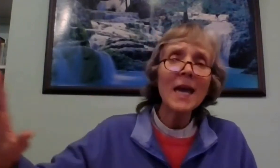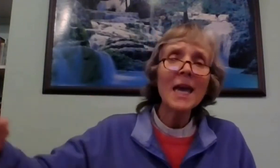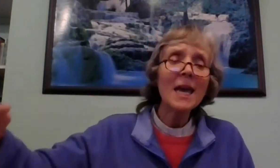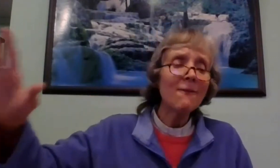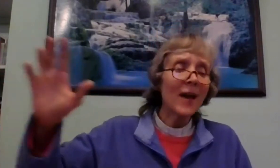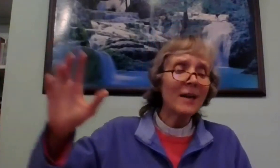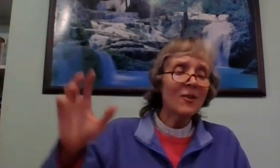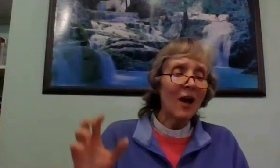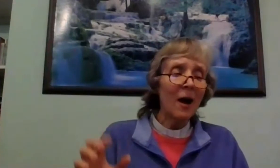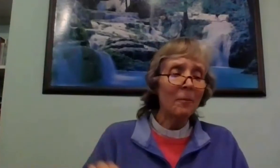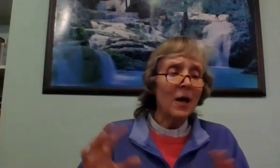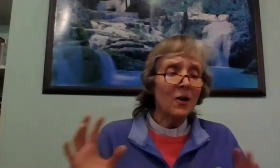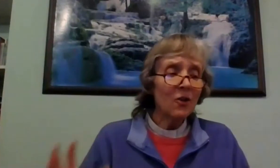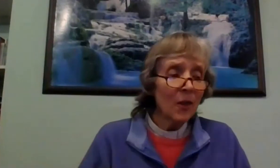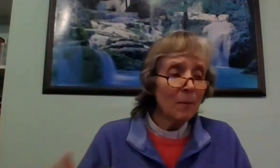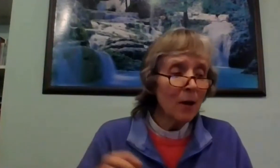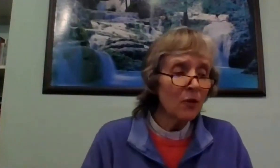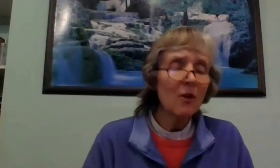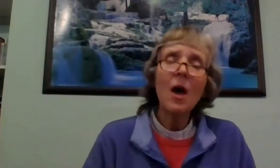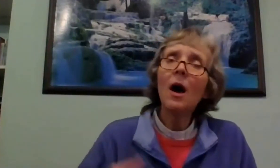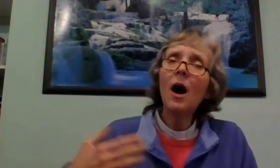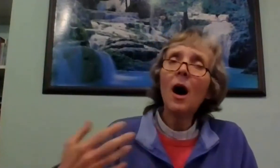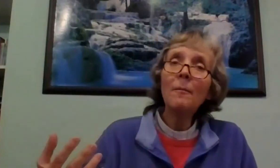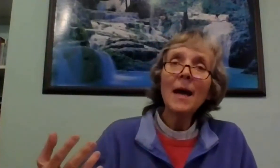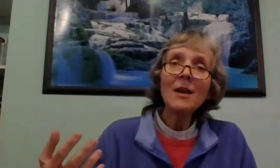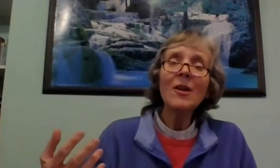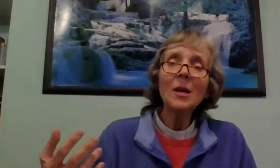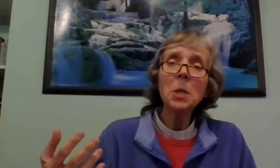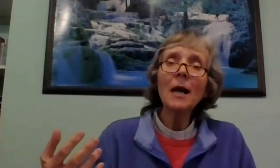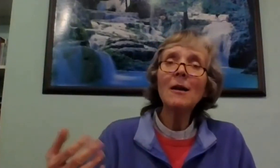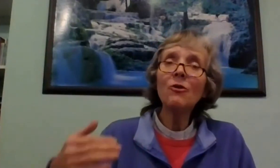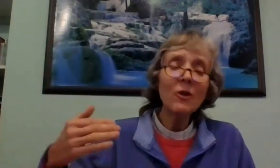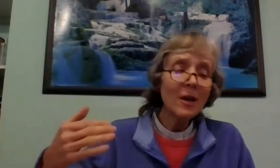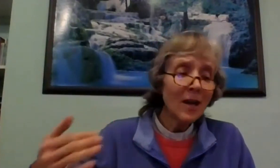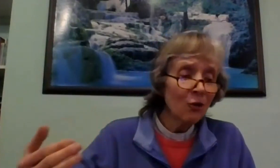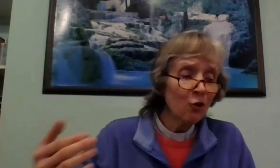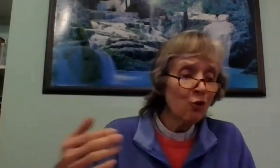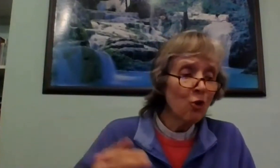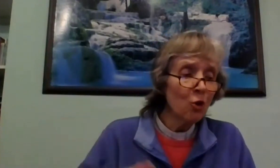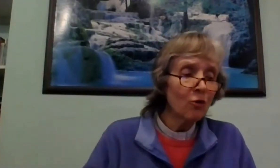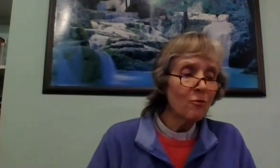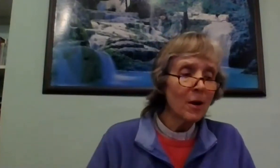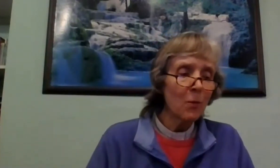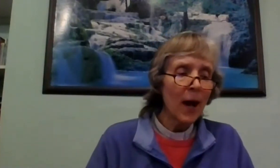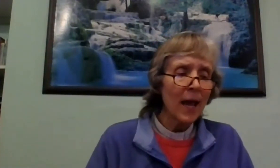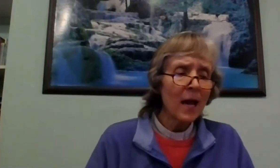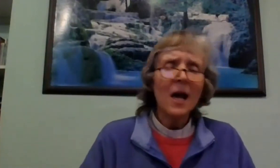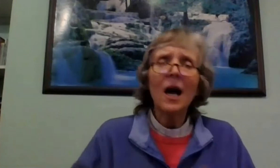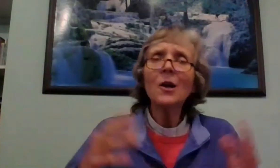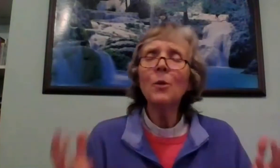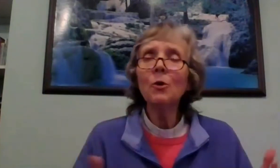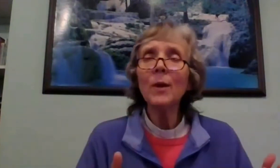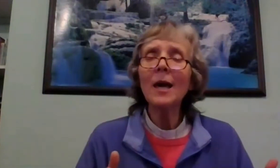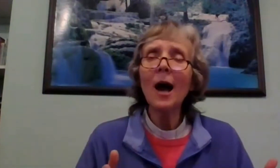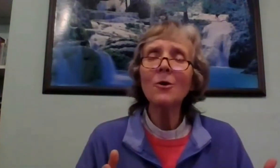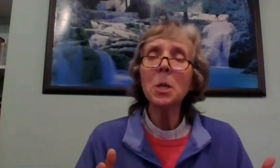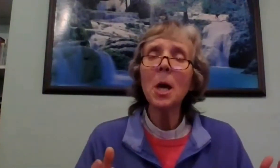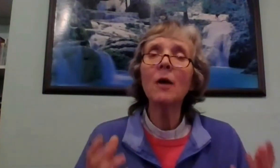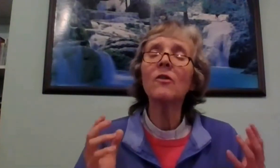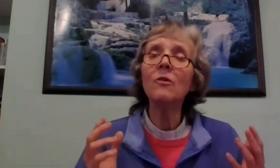he faced up to the most amazing challenge in an extraordinary way. And I want to encourage us